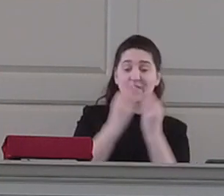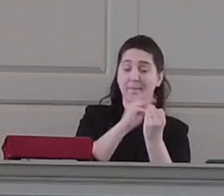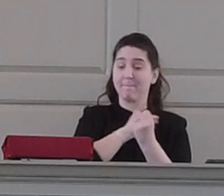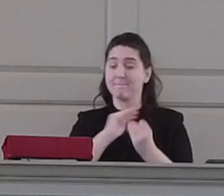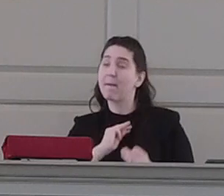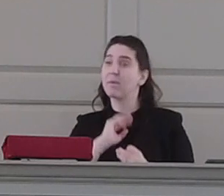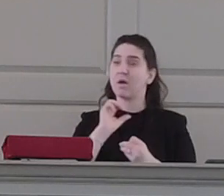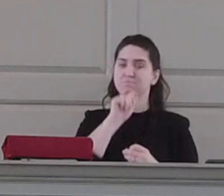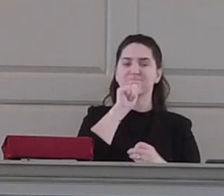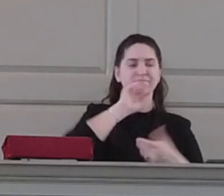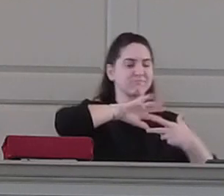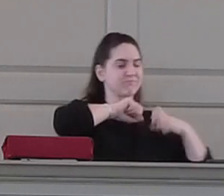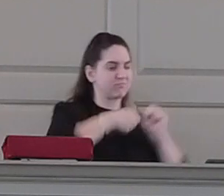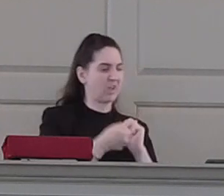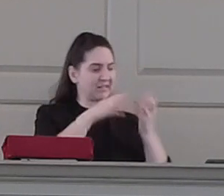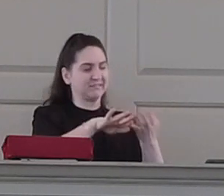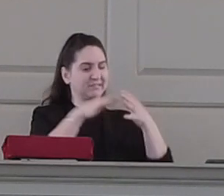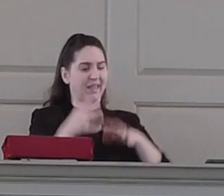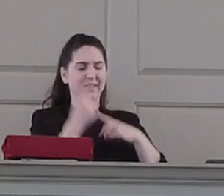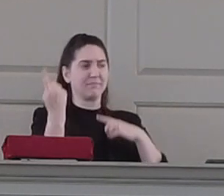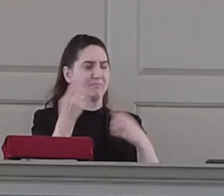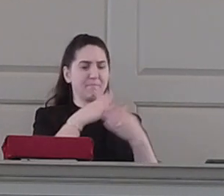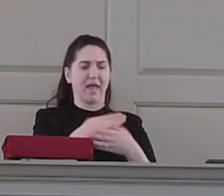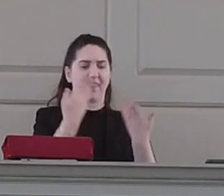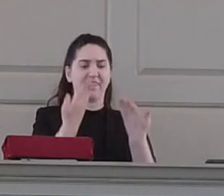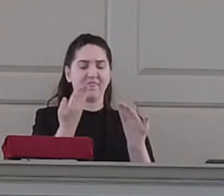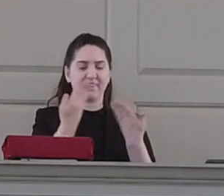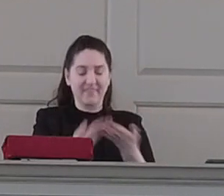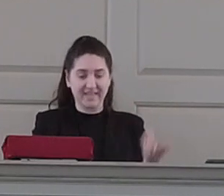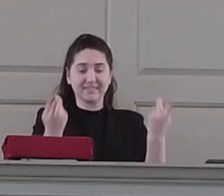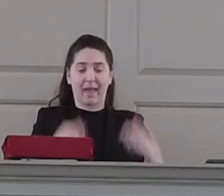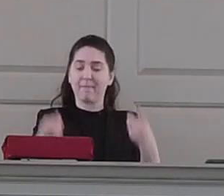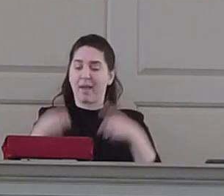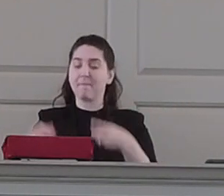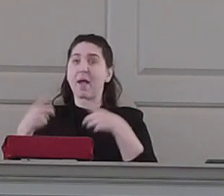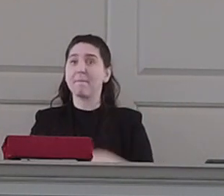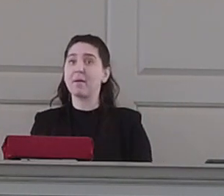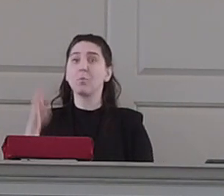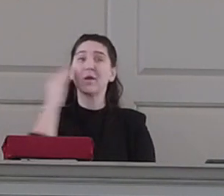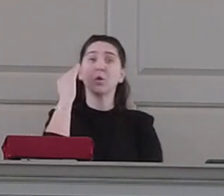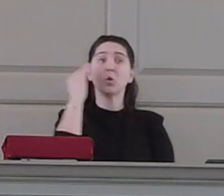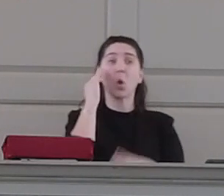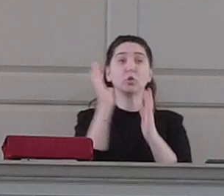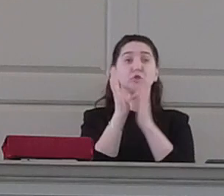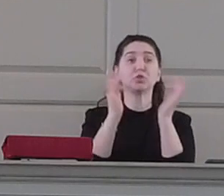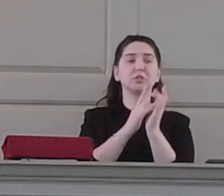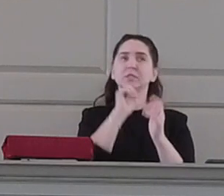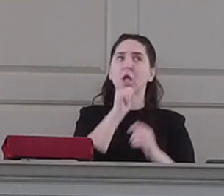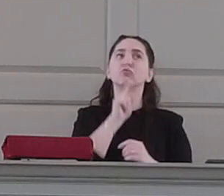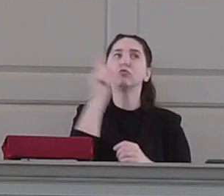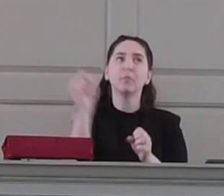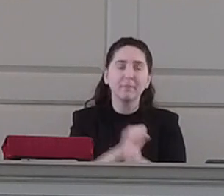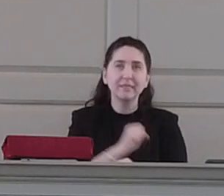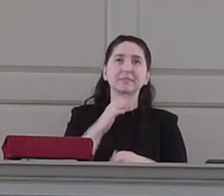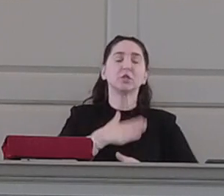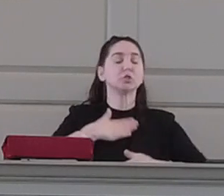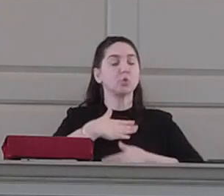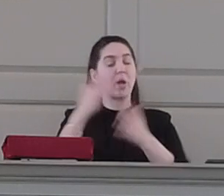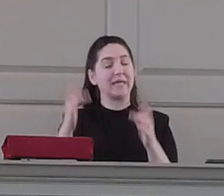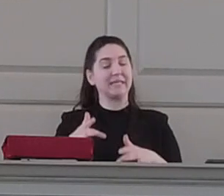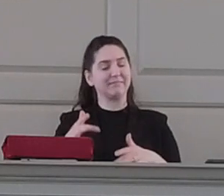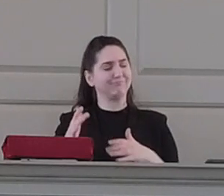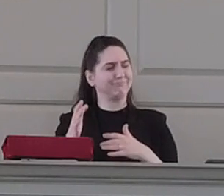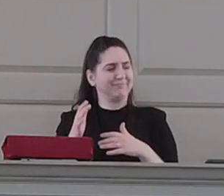met with tragedy or anything like that. In fact, as we know, Jesus did not enjoy an easy life,